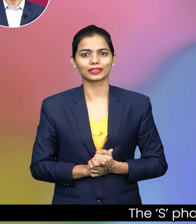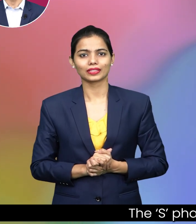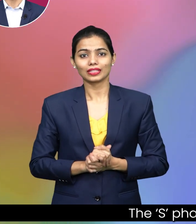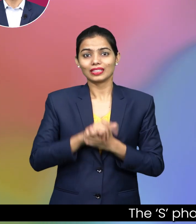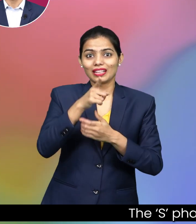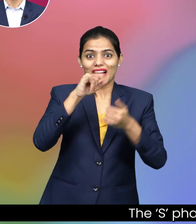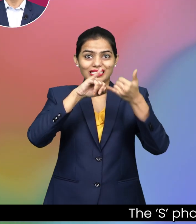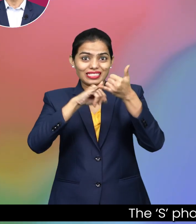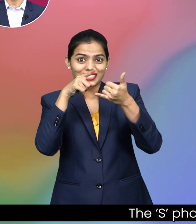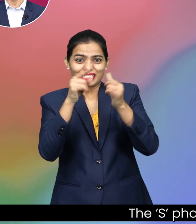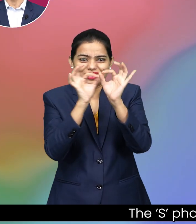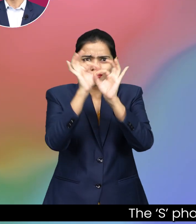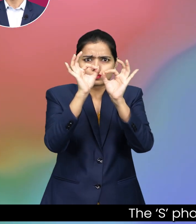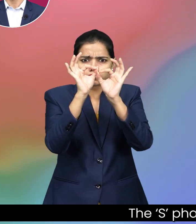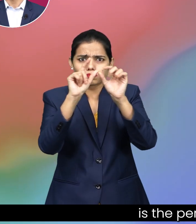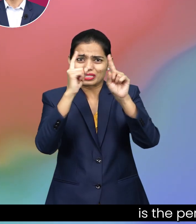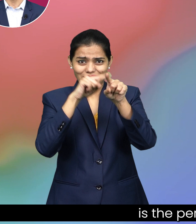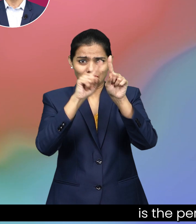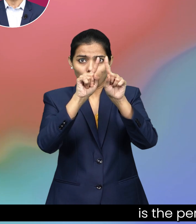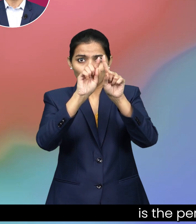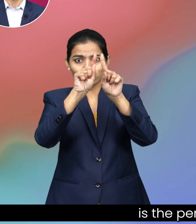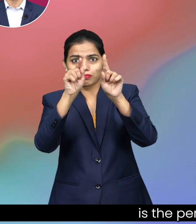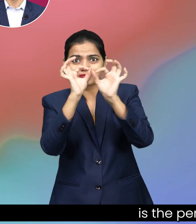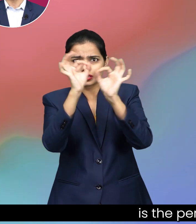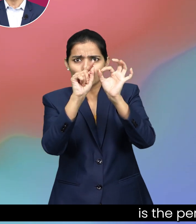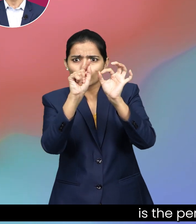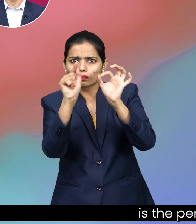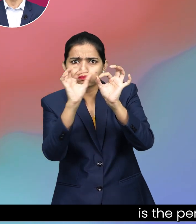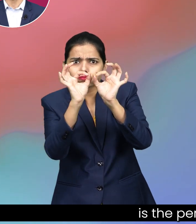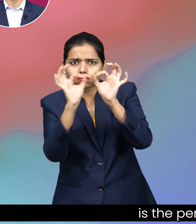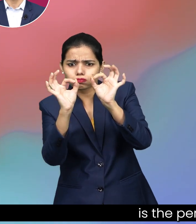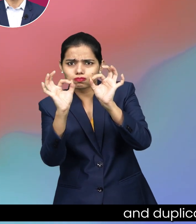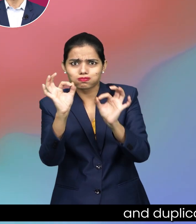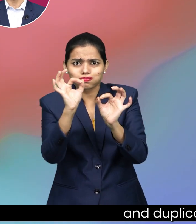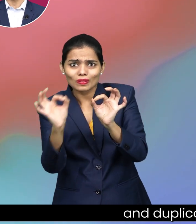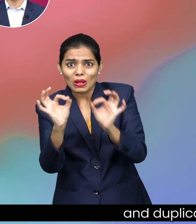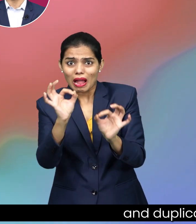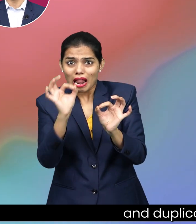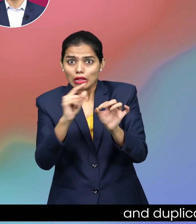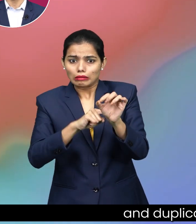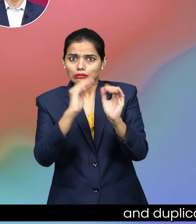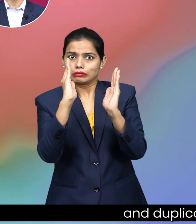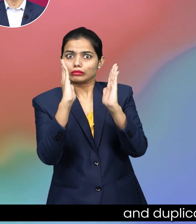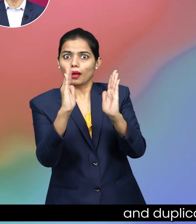The S phase or synthesis phase is the period of DNA synthesis and duplication of